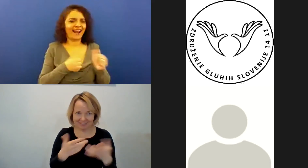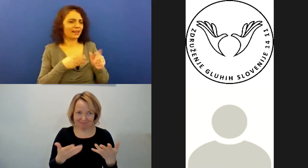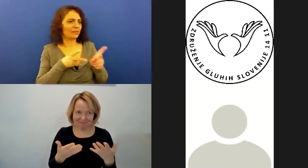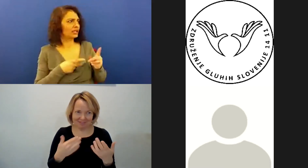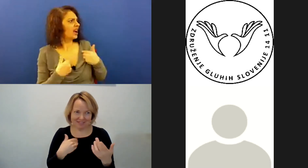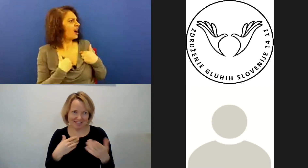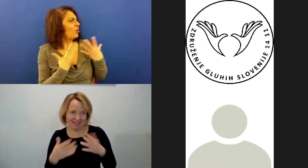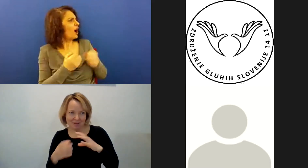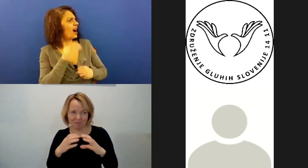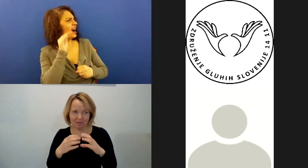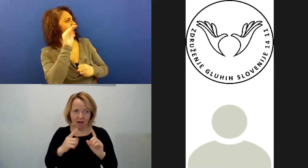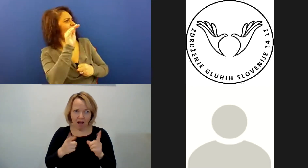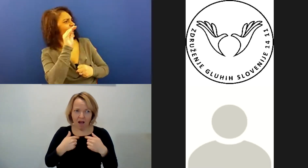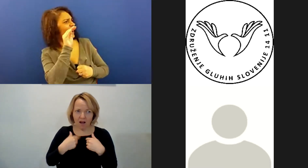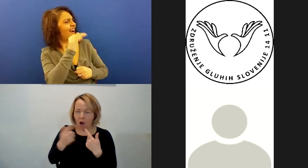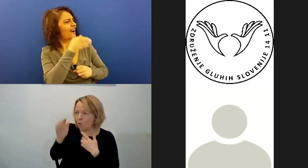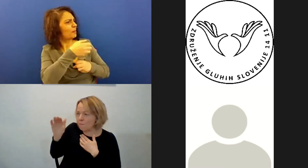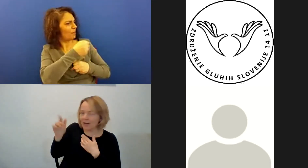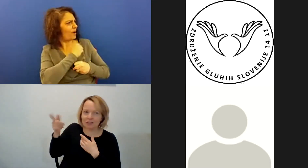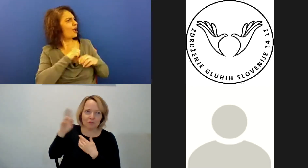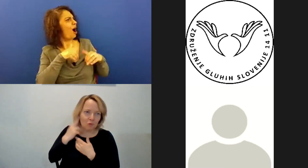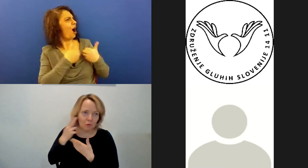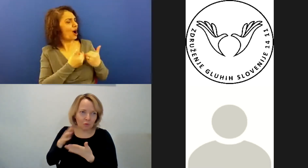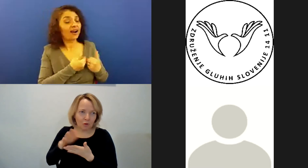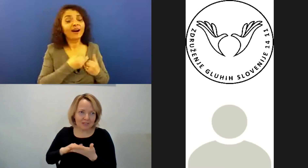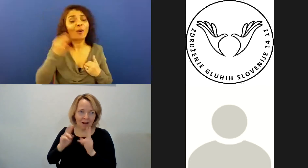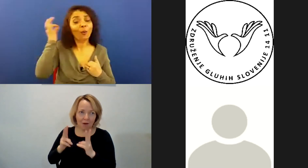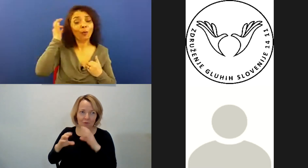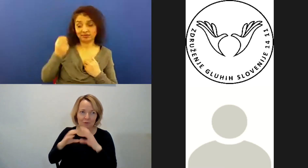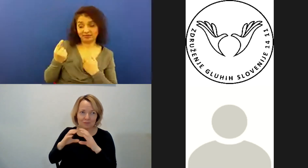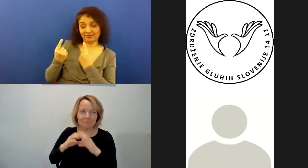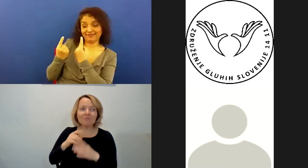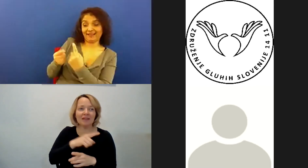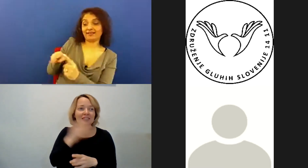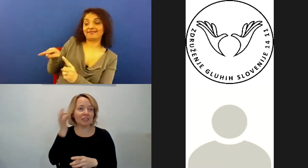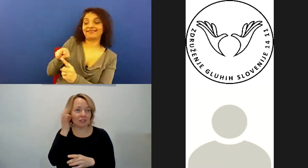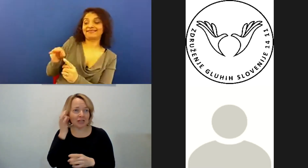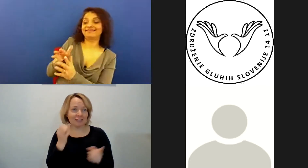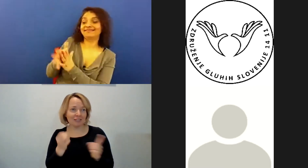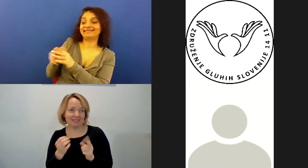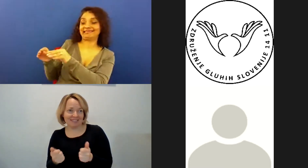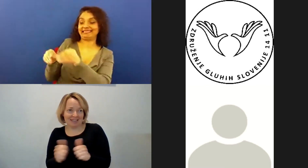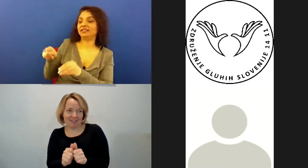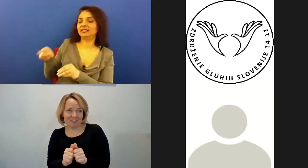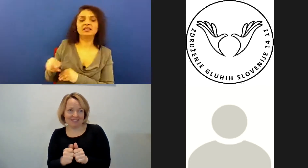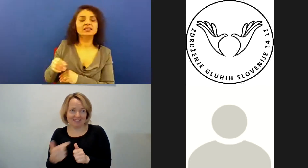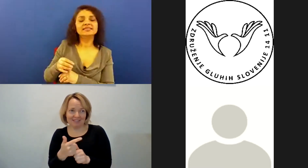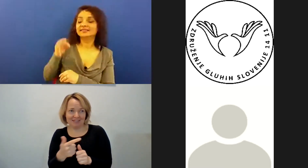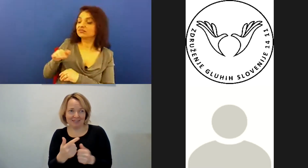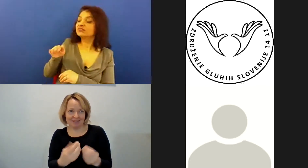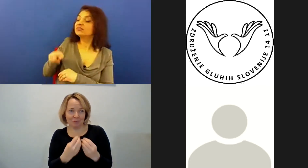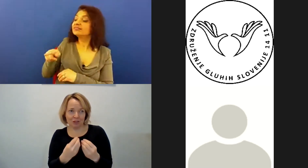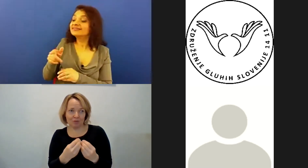And some of my co-workers would tell that person, hey, this lady doesn't talk. Sign, and the hearing person would say, how do I communicate with